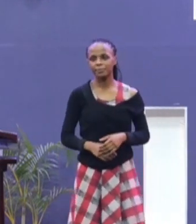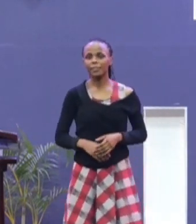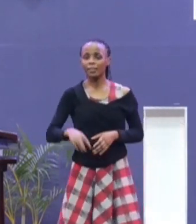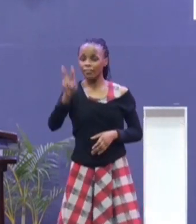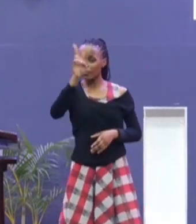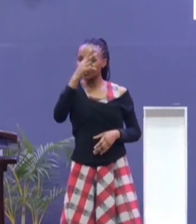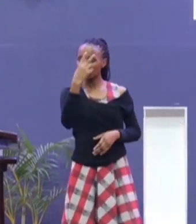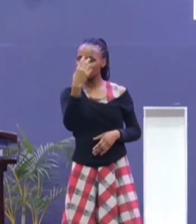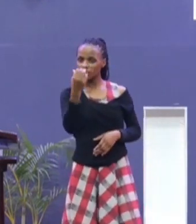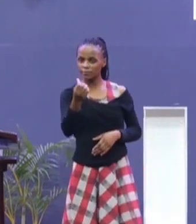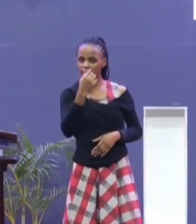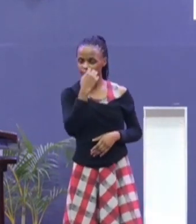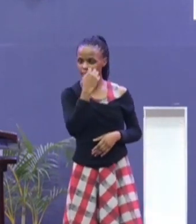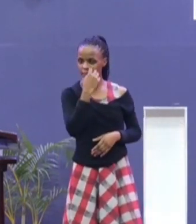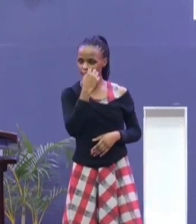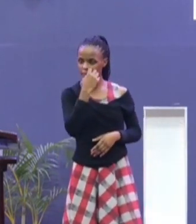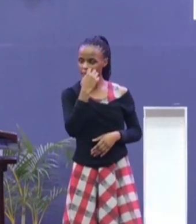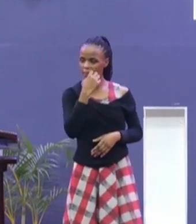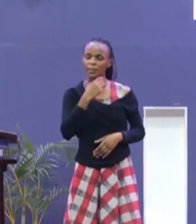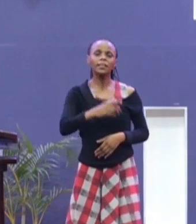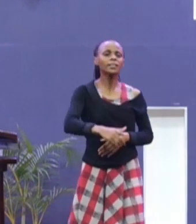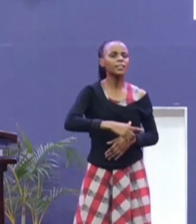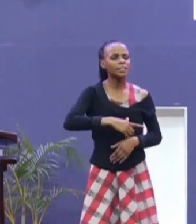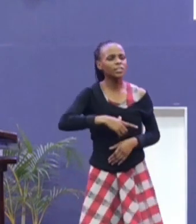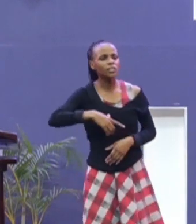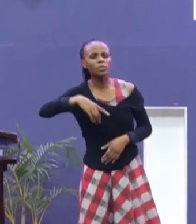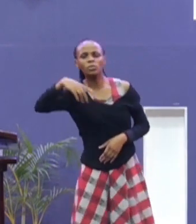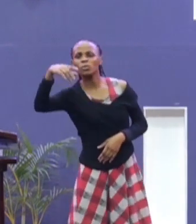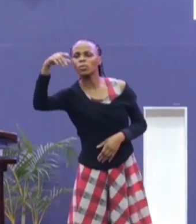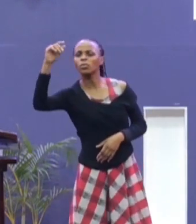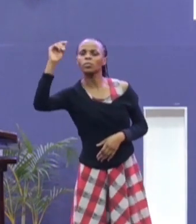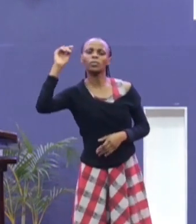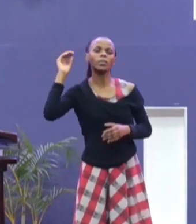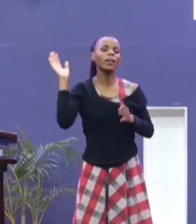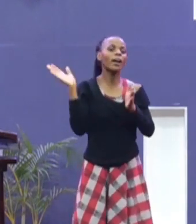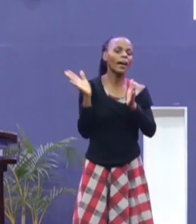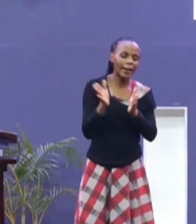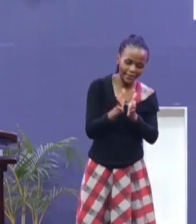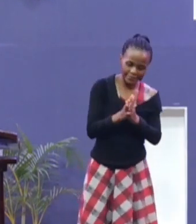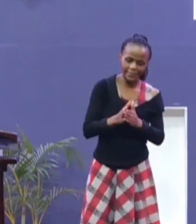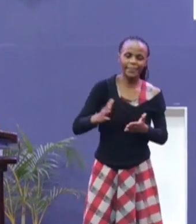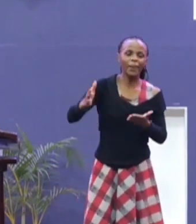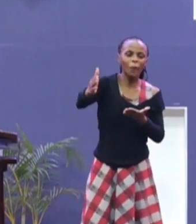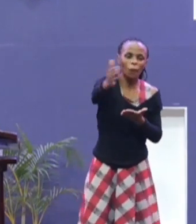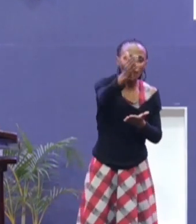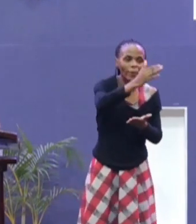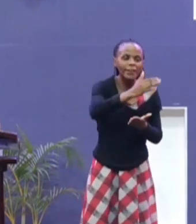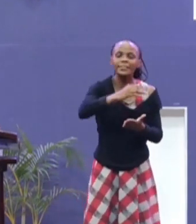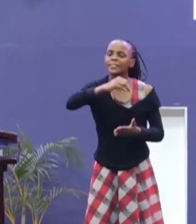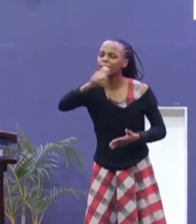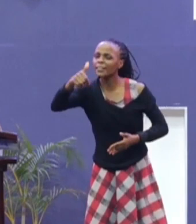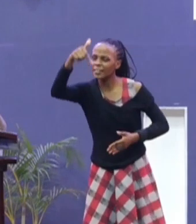26. Orabiri mu mukaga. Then it goes and it takes seven other spirits more